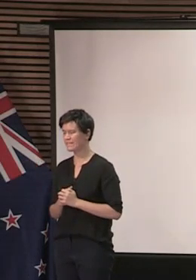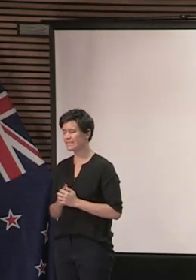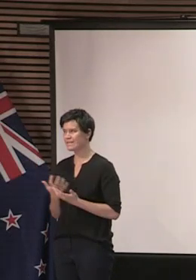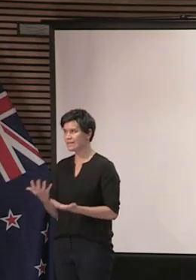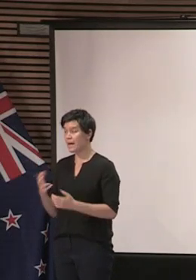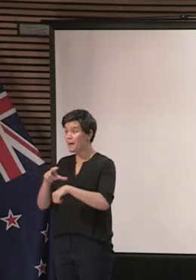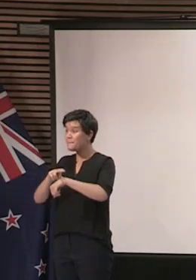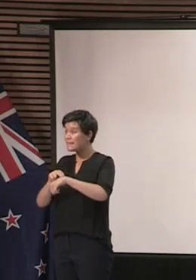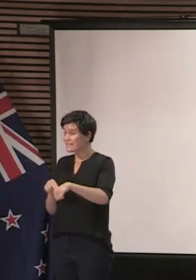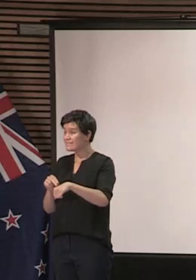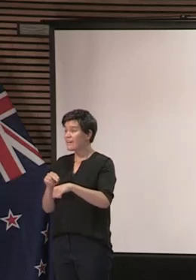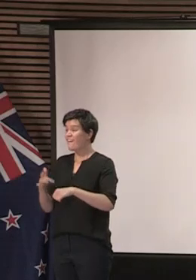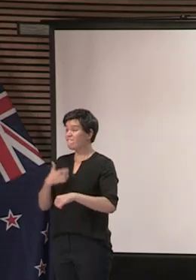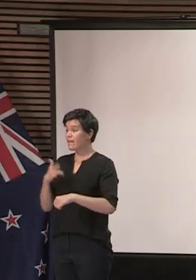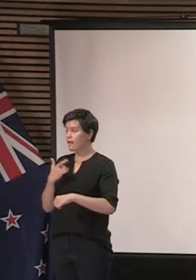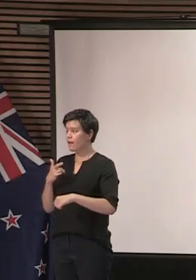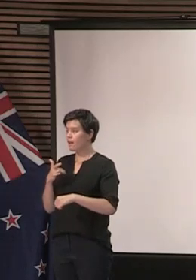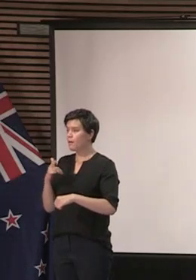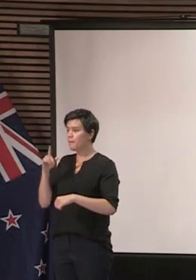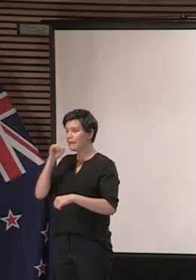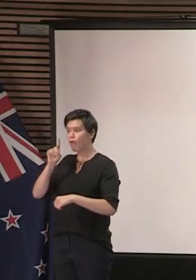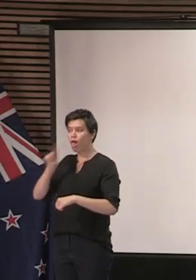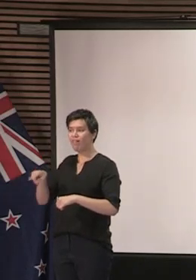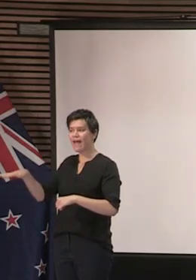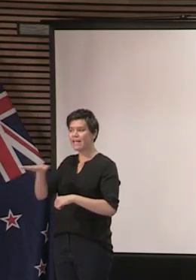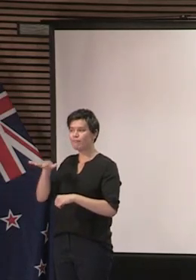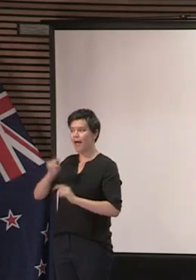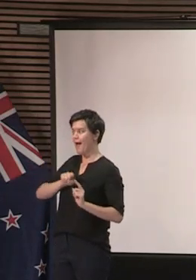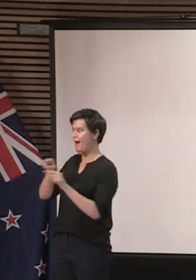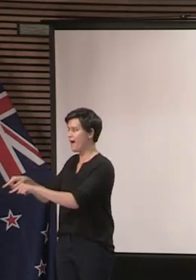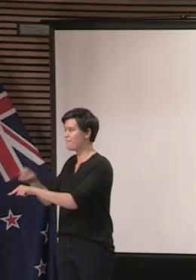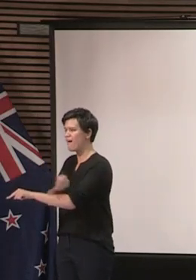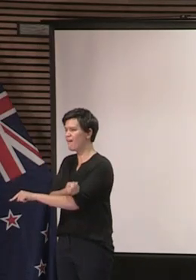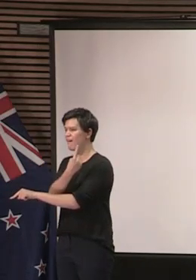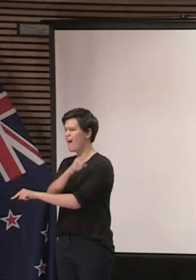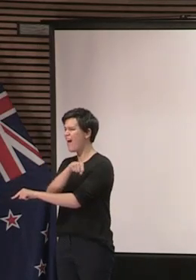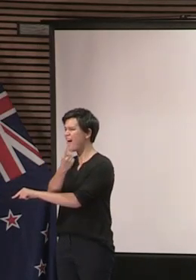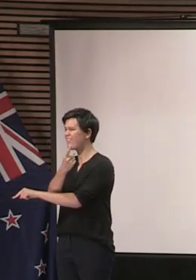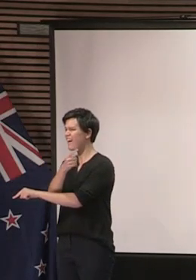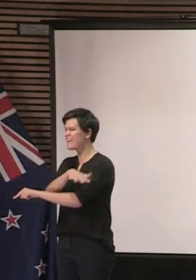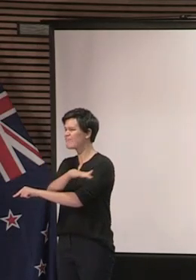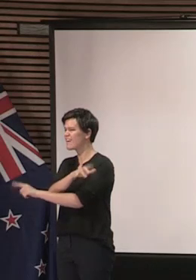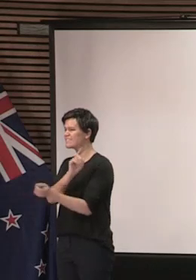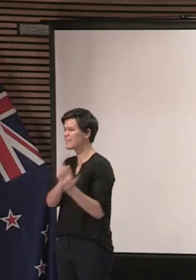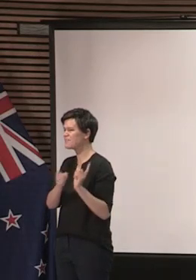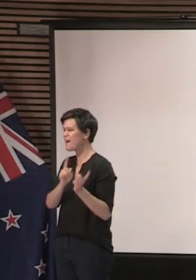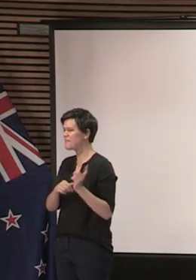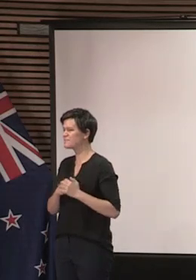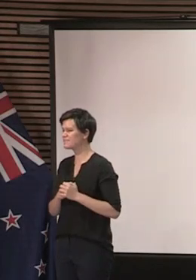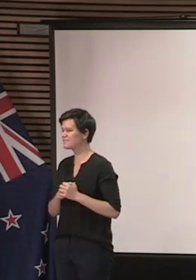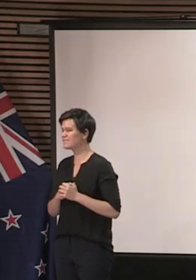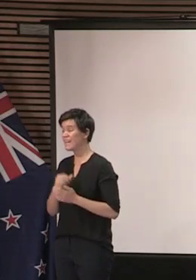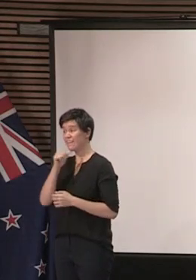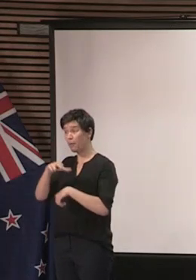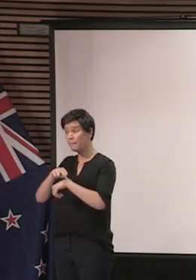where they think that there might be risk of drops in compliance up their patrols, and of course that means that they'll be issuing perhaps warnings more frequently if they're more